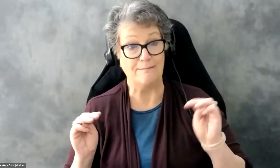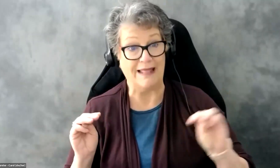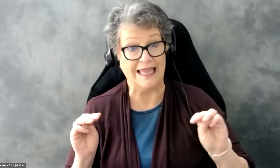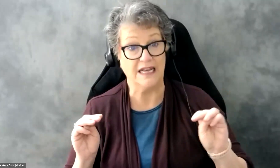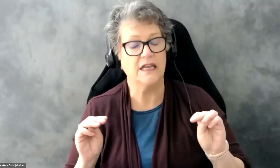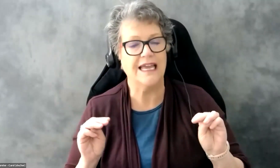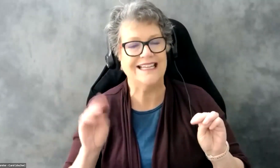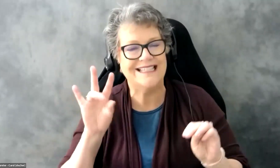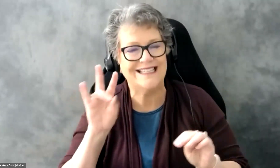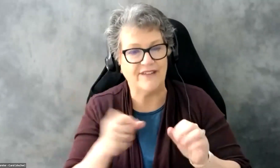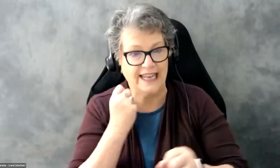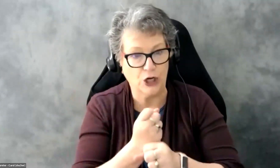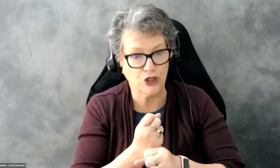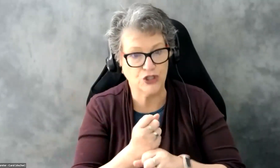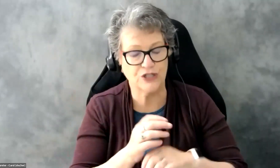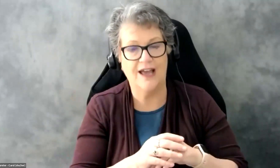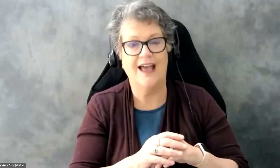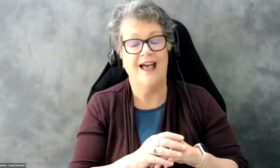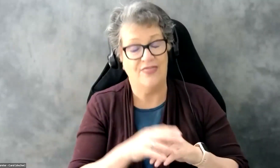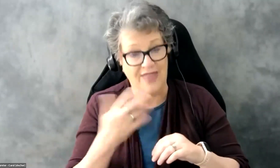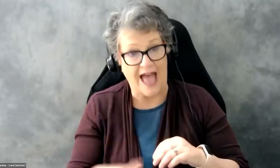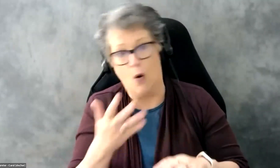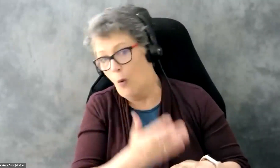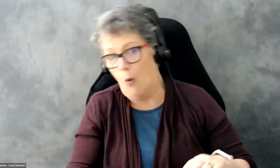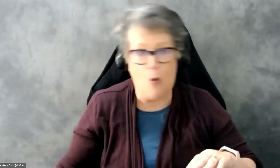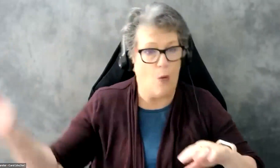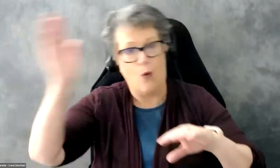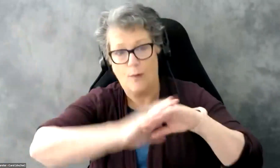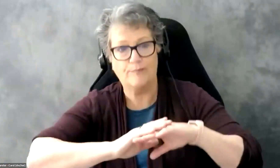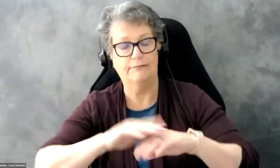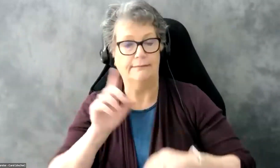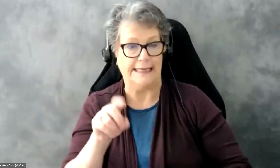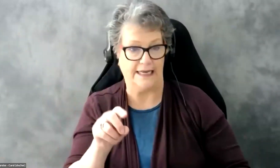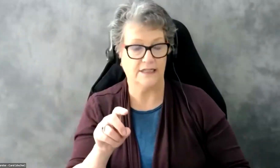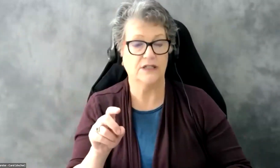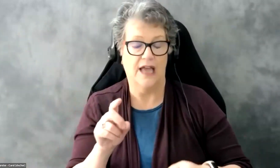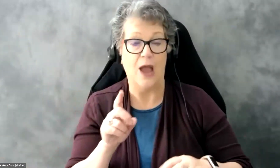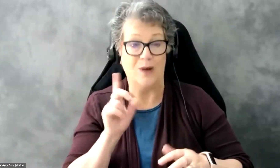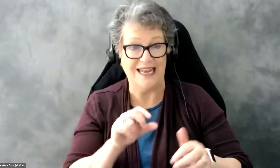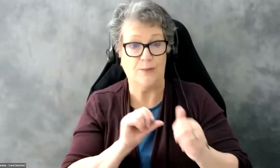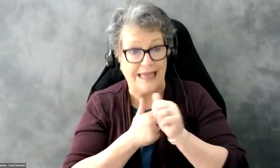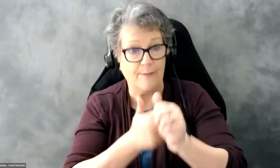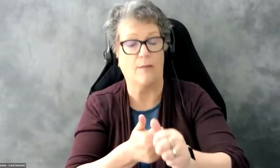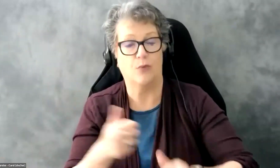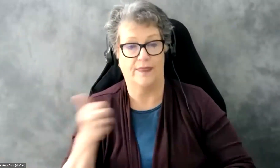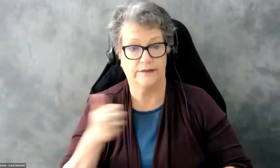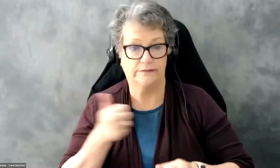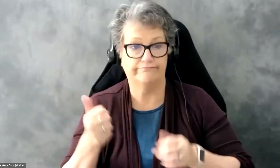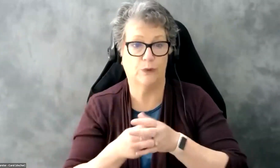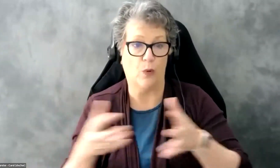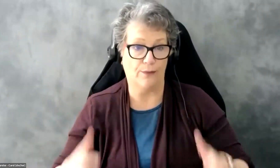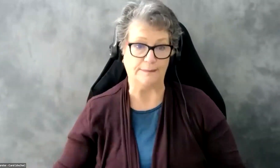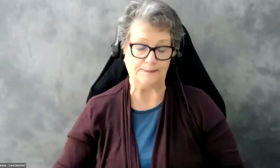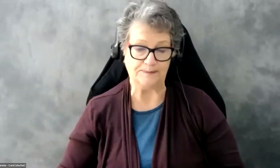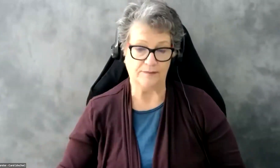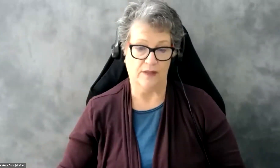big jump in what the needs have increased, and our regional center needs to be able to keep up with just this huge growth that we are having.